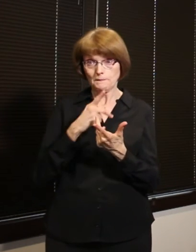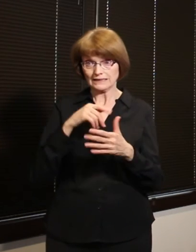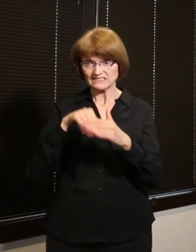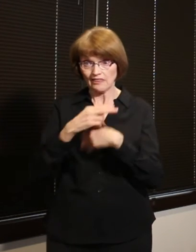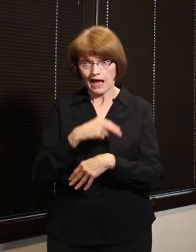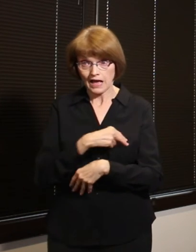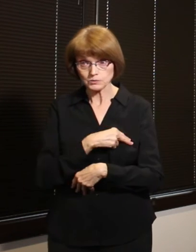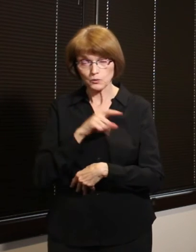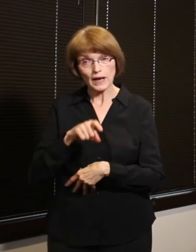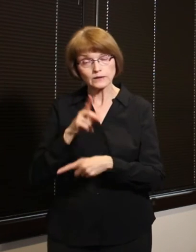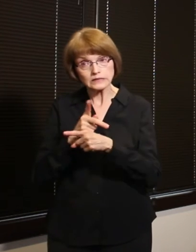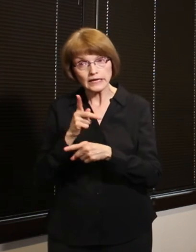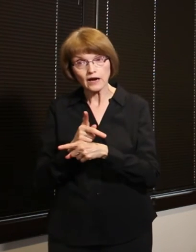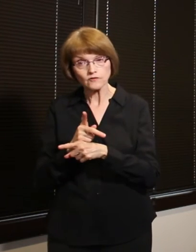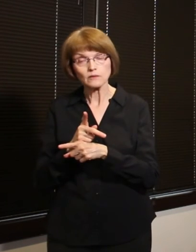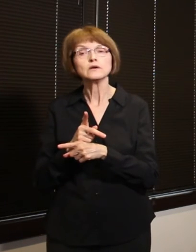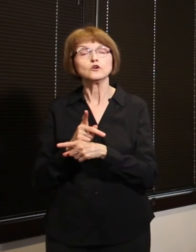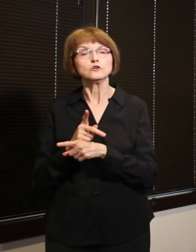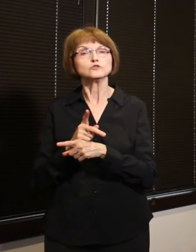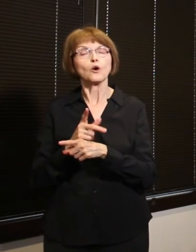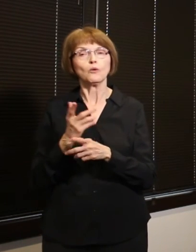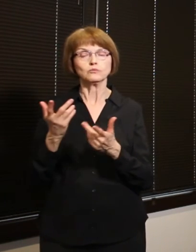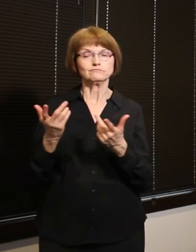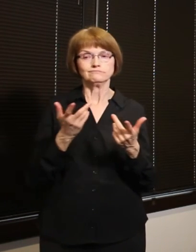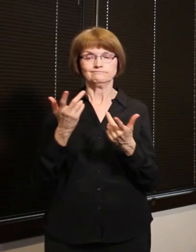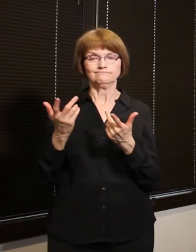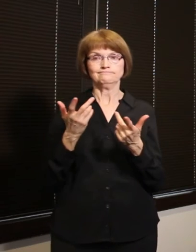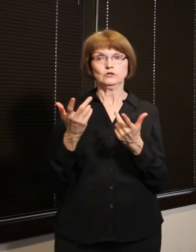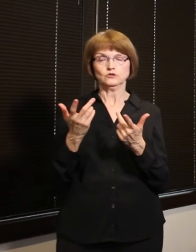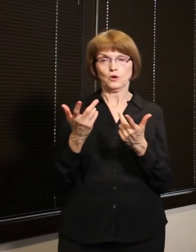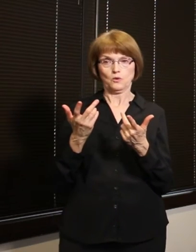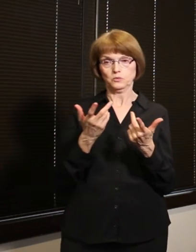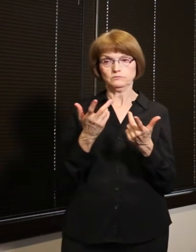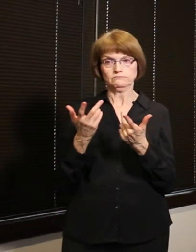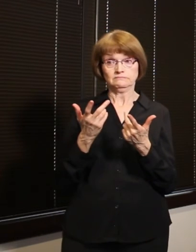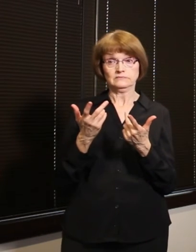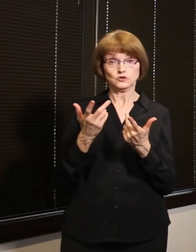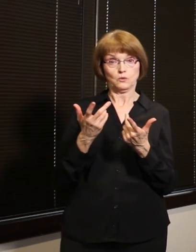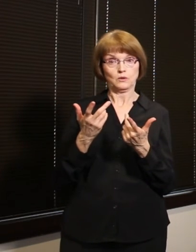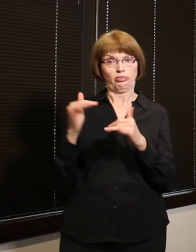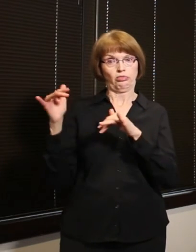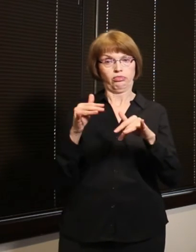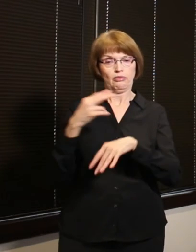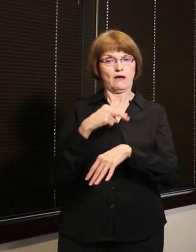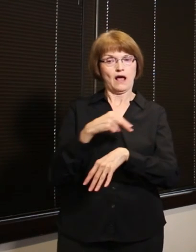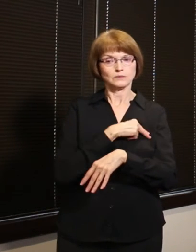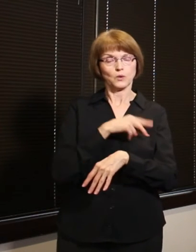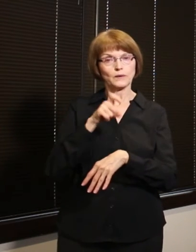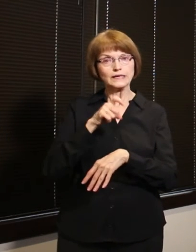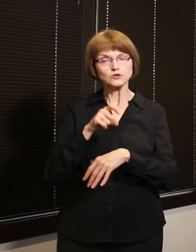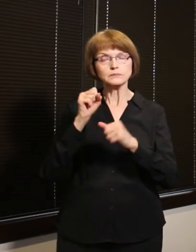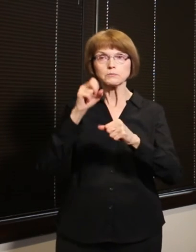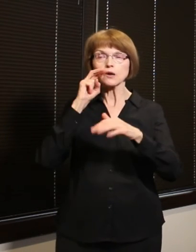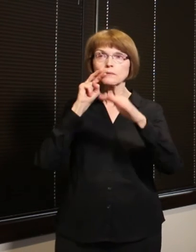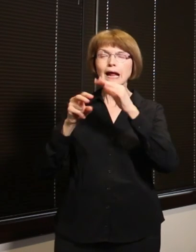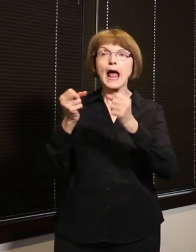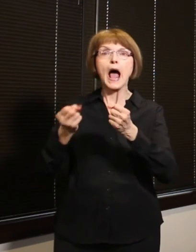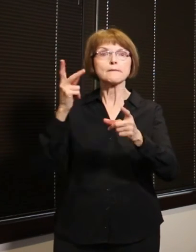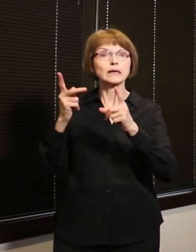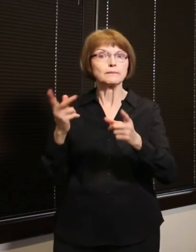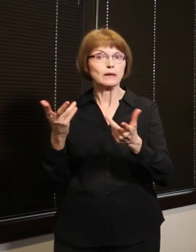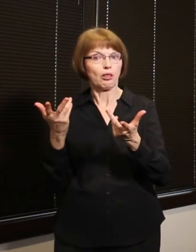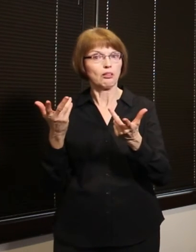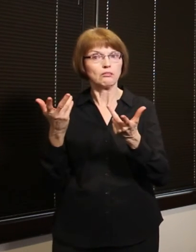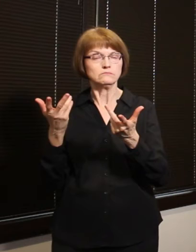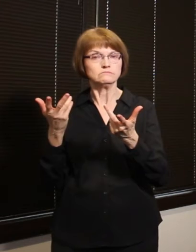able to understand what is the projected caseload that we could be thinking about. It's really important